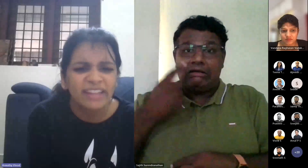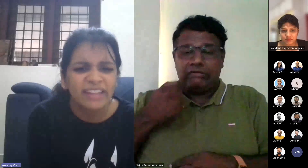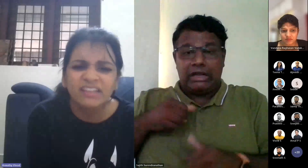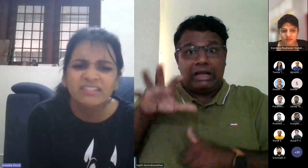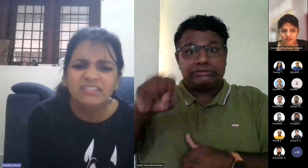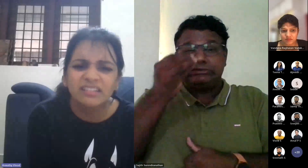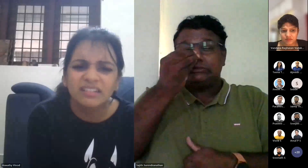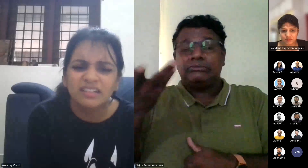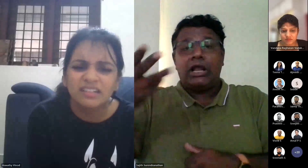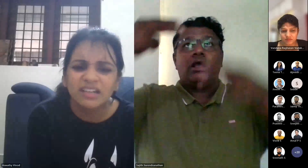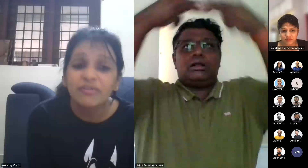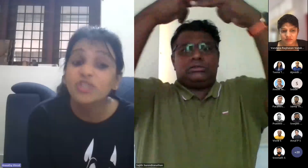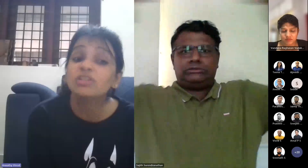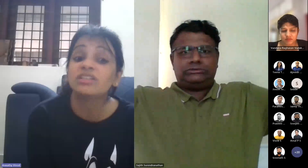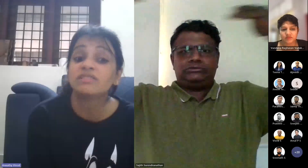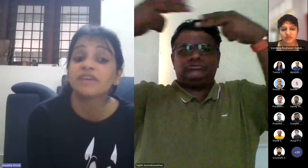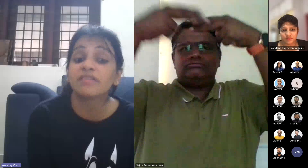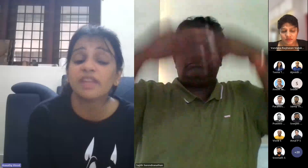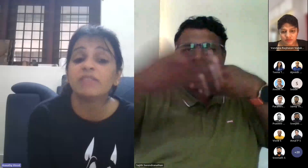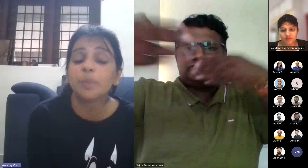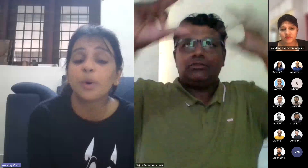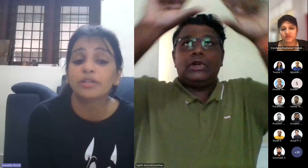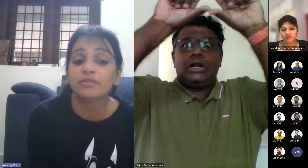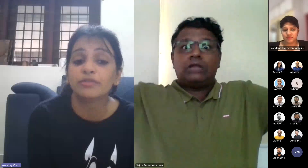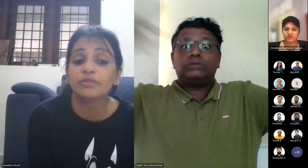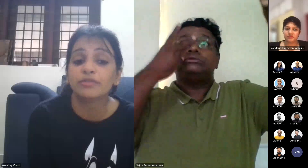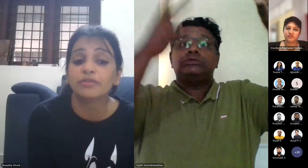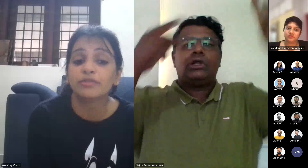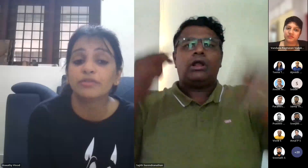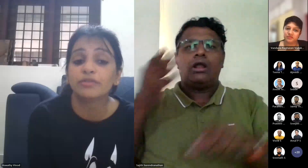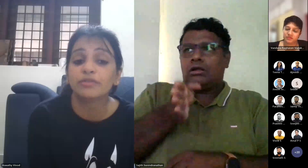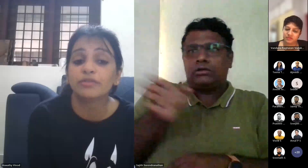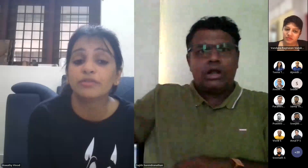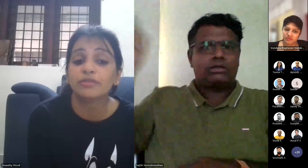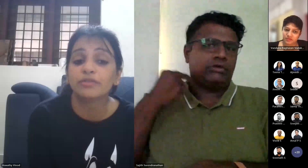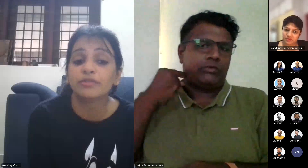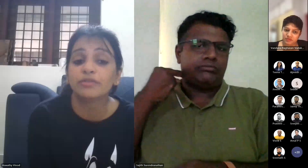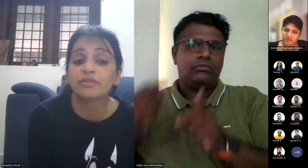So I think visual is very, very important.